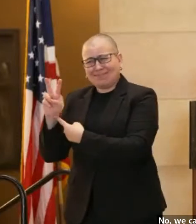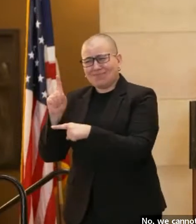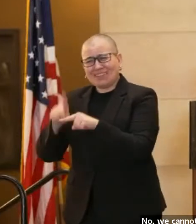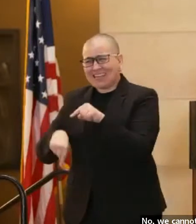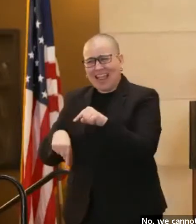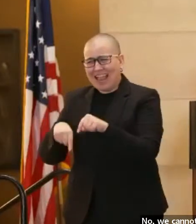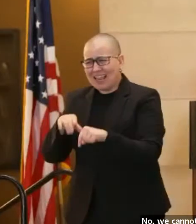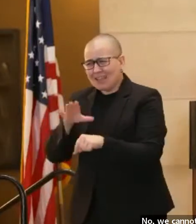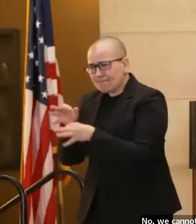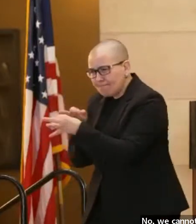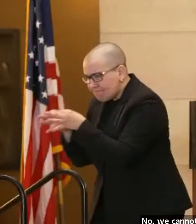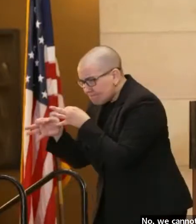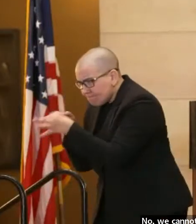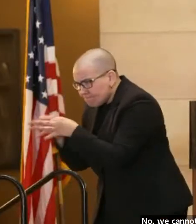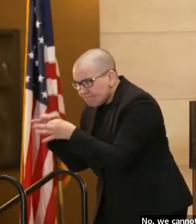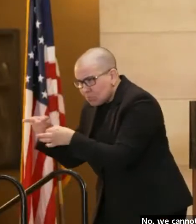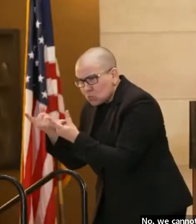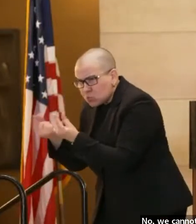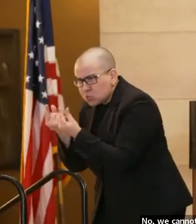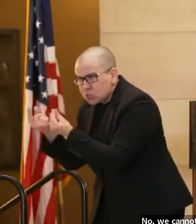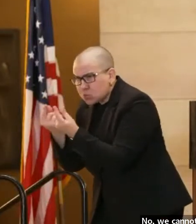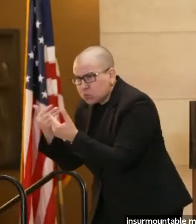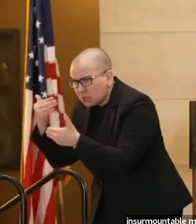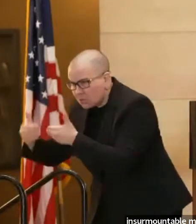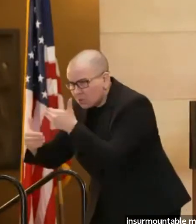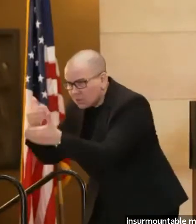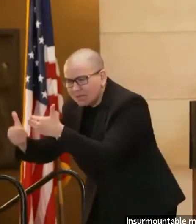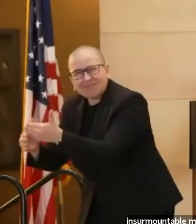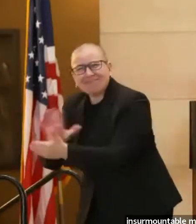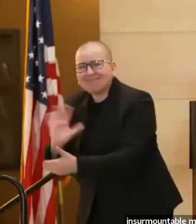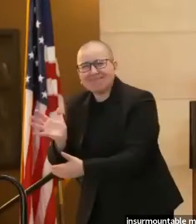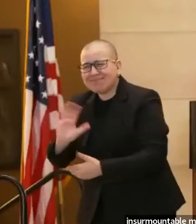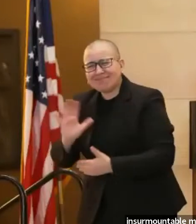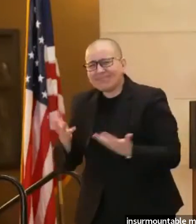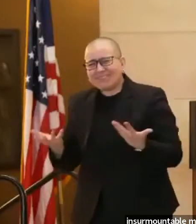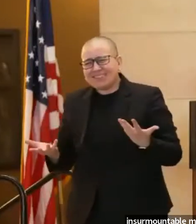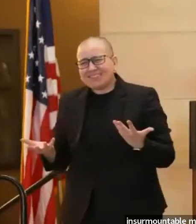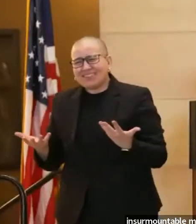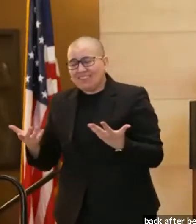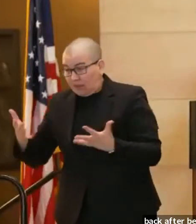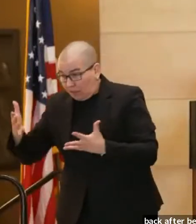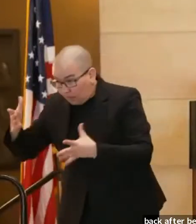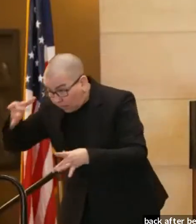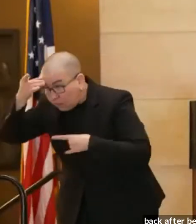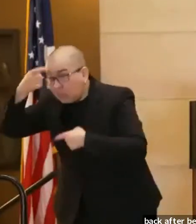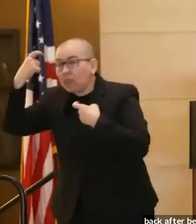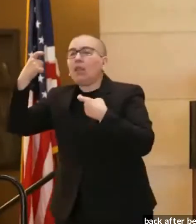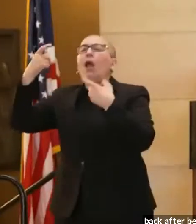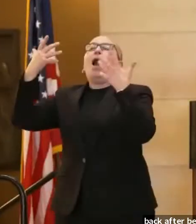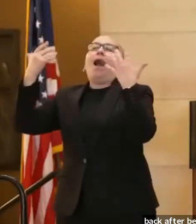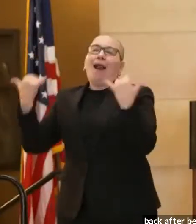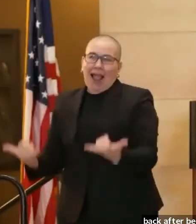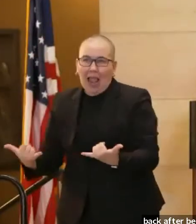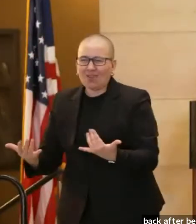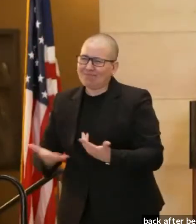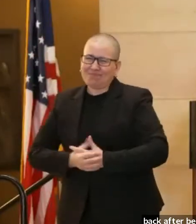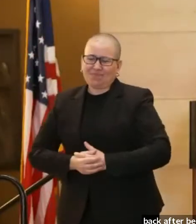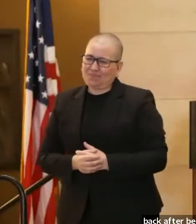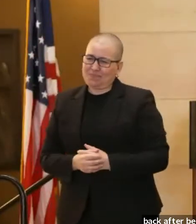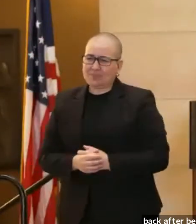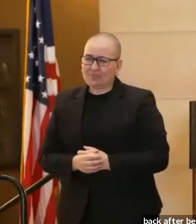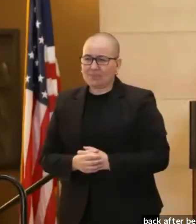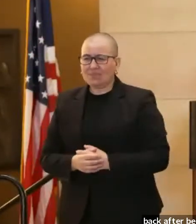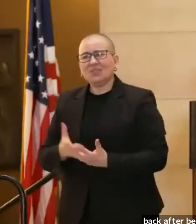and to simply bounce back after becoming the victim of a violent crime. To deprive, to limit, or cut back on the types